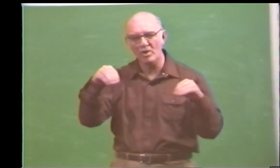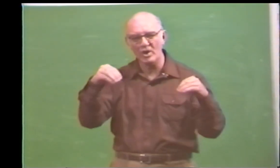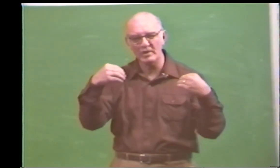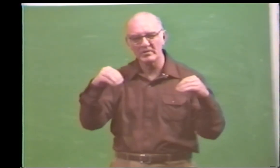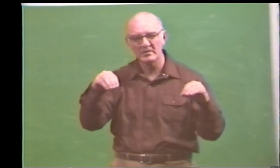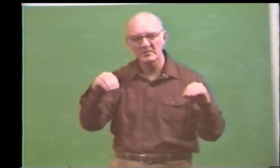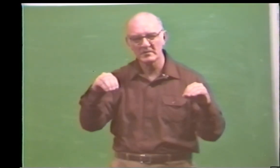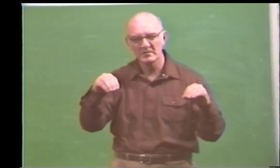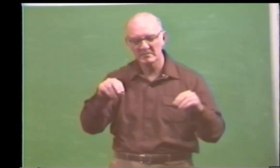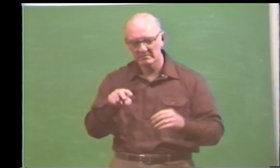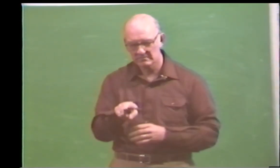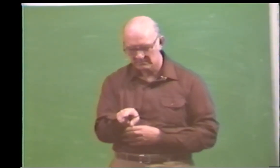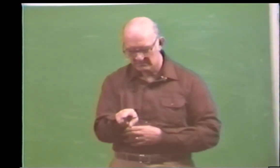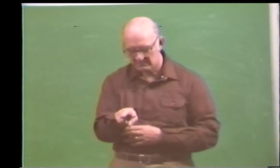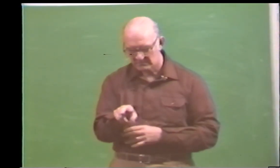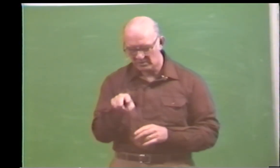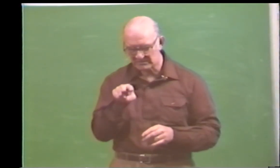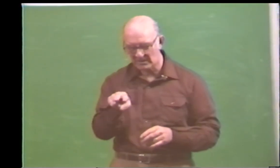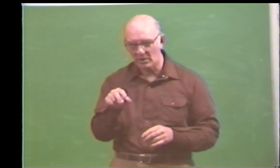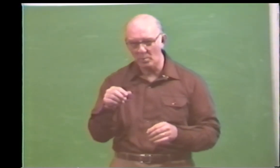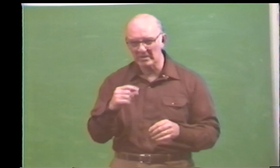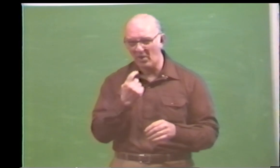store. Looks in the windows.